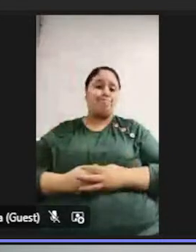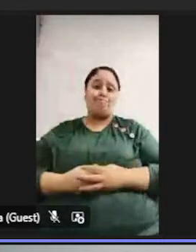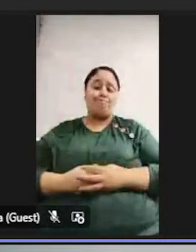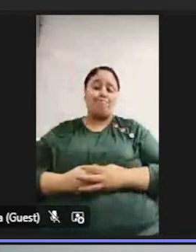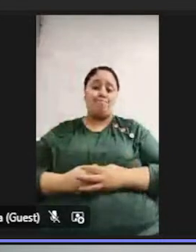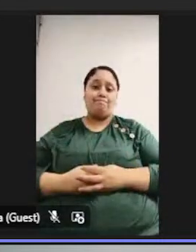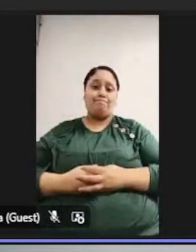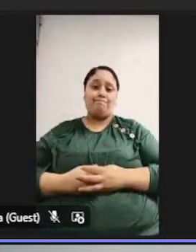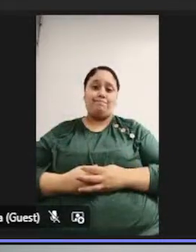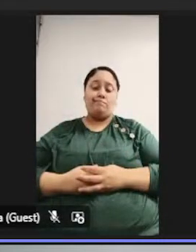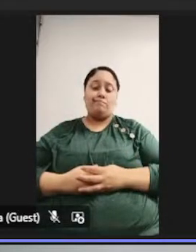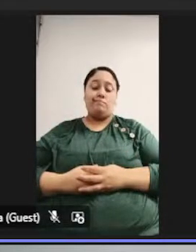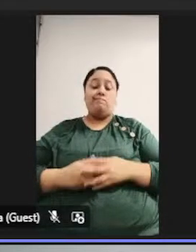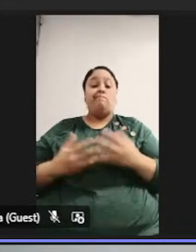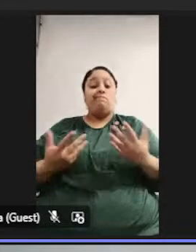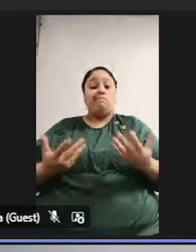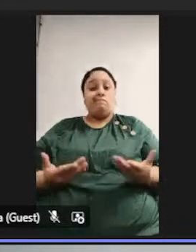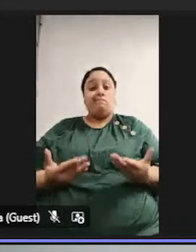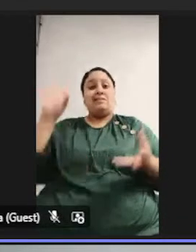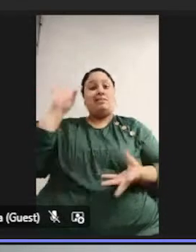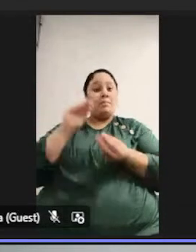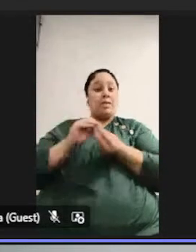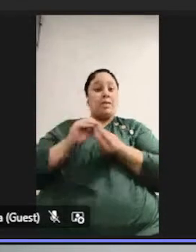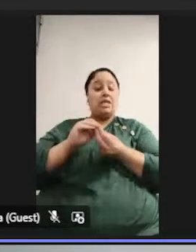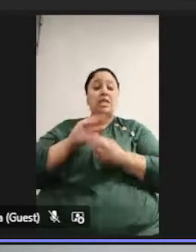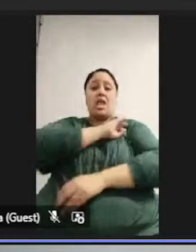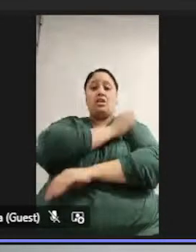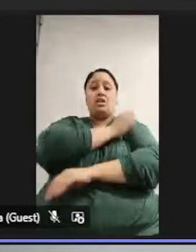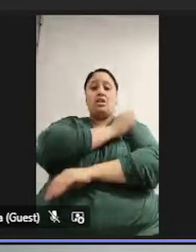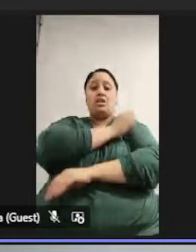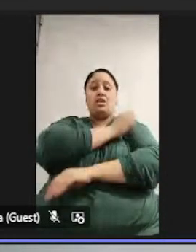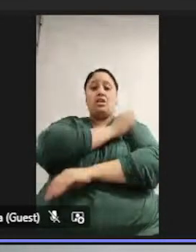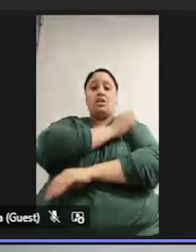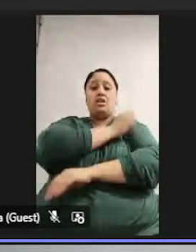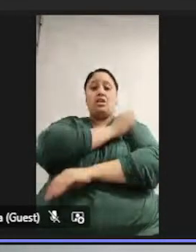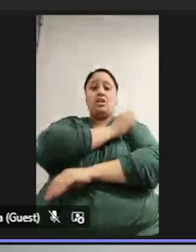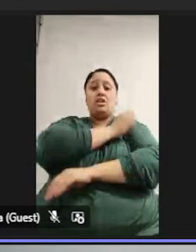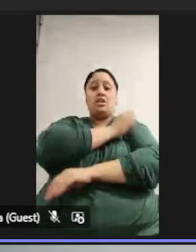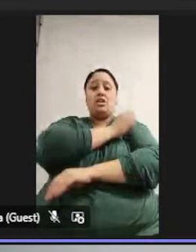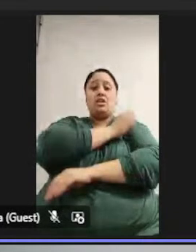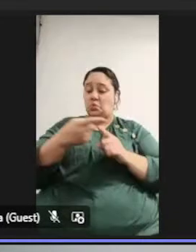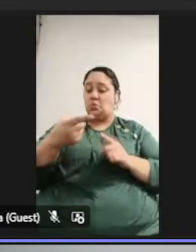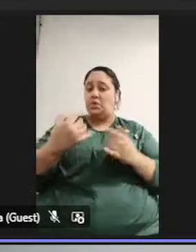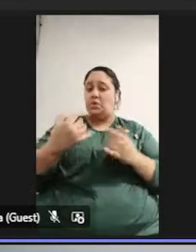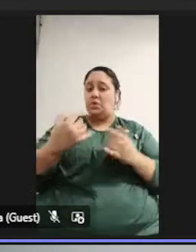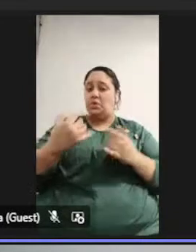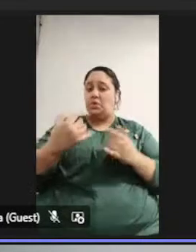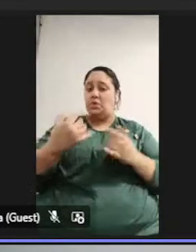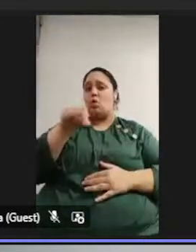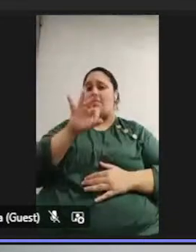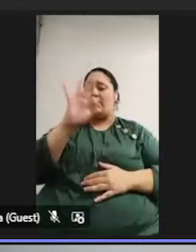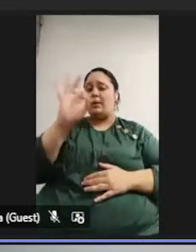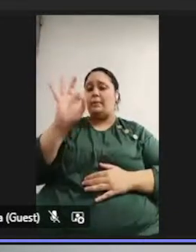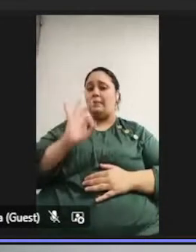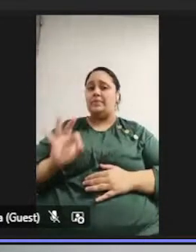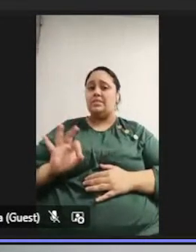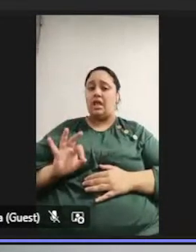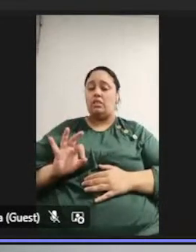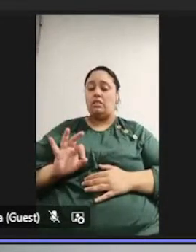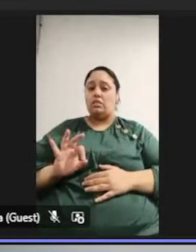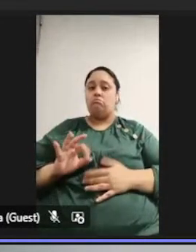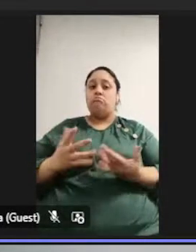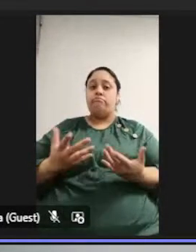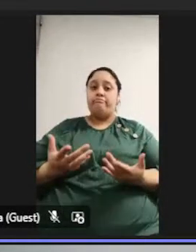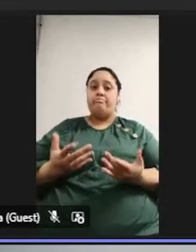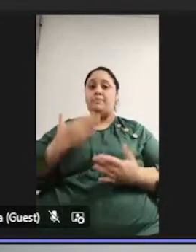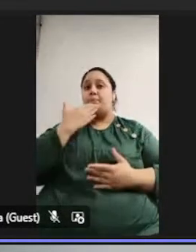So I think in summary, energy availability for this week, it's been at 52.3%. The best ever recorded